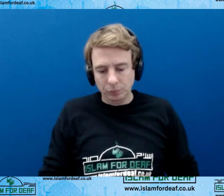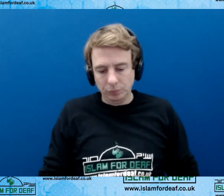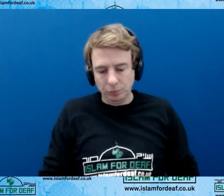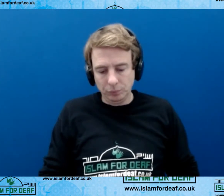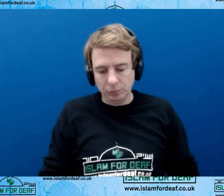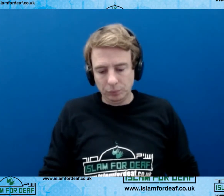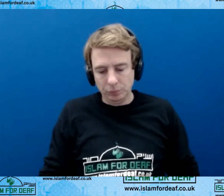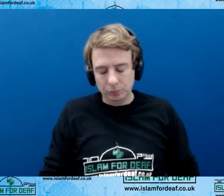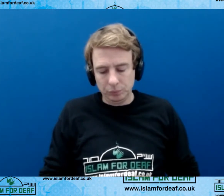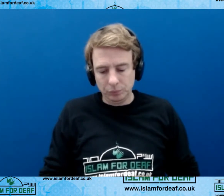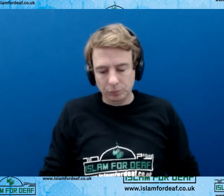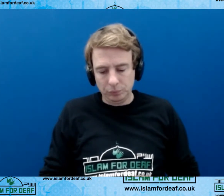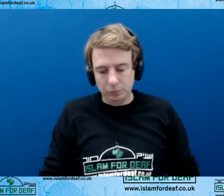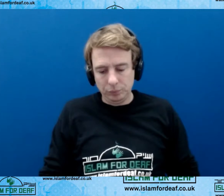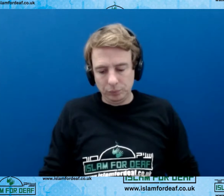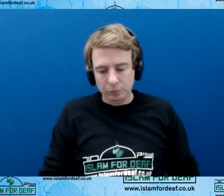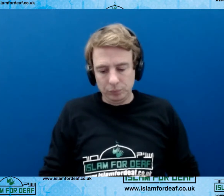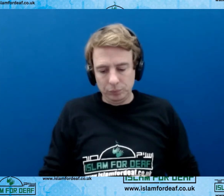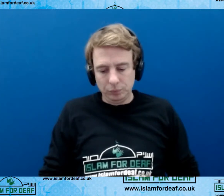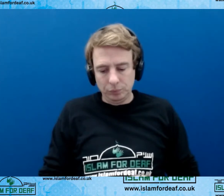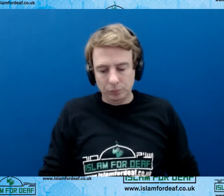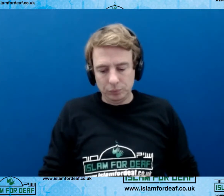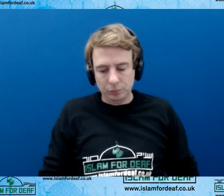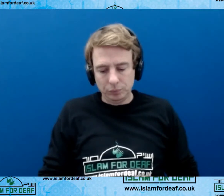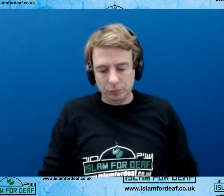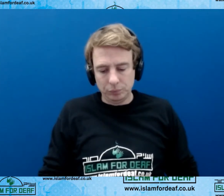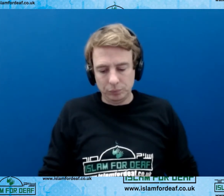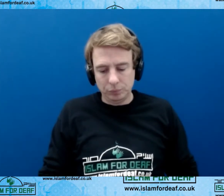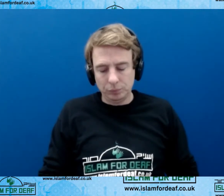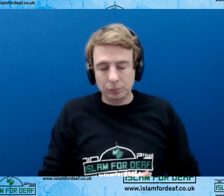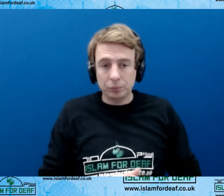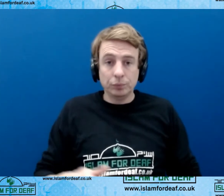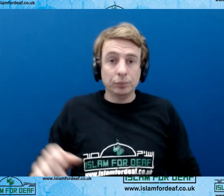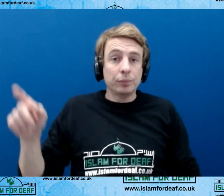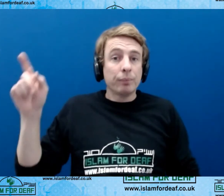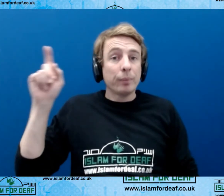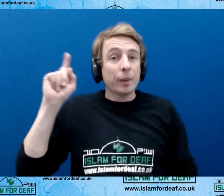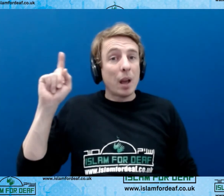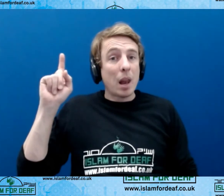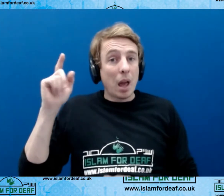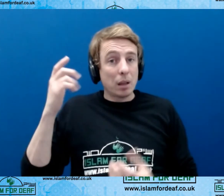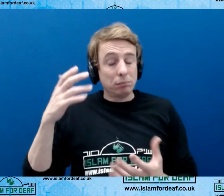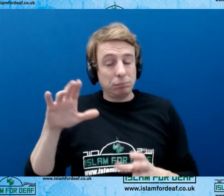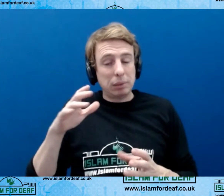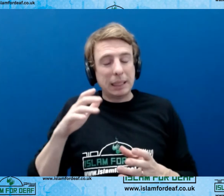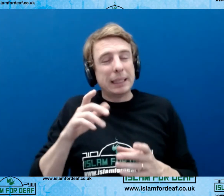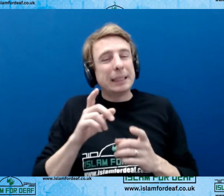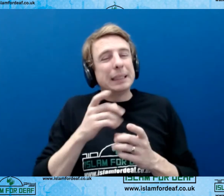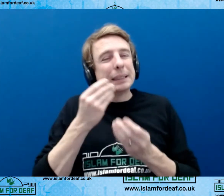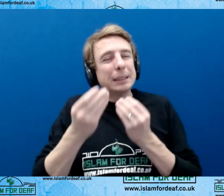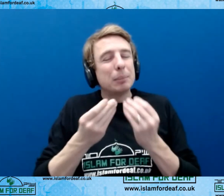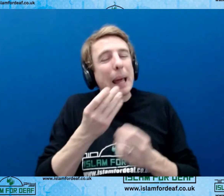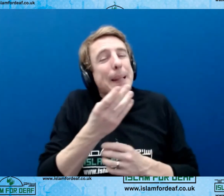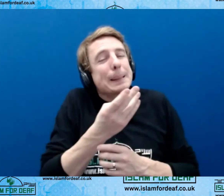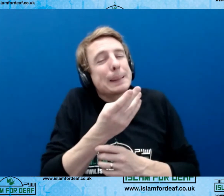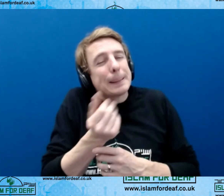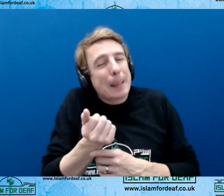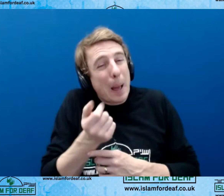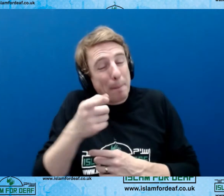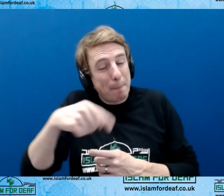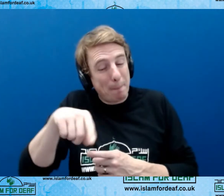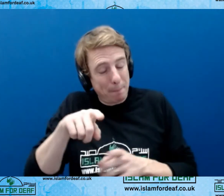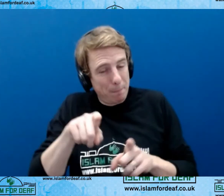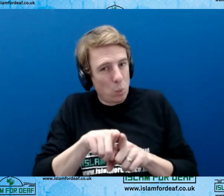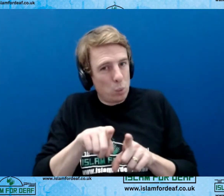And then Allah the Most High explains these people, those who do good deeds only to be seen of people, only to be seen that they do the